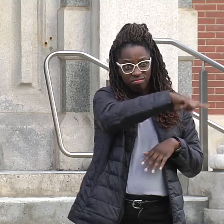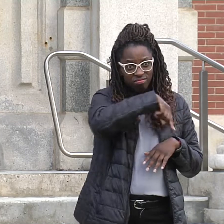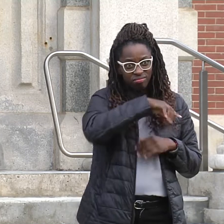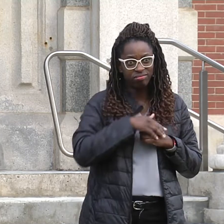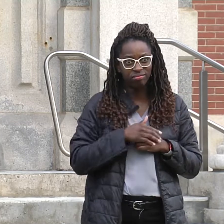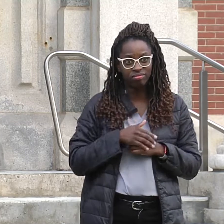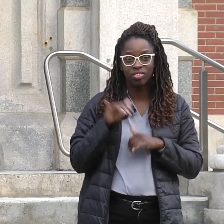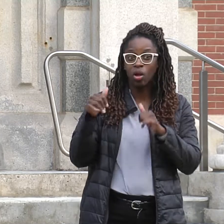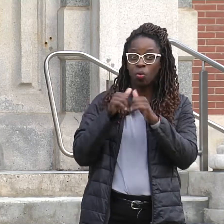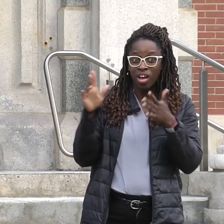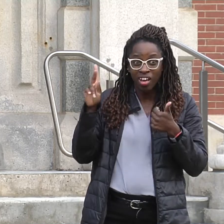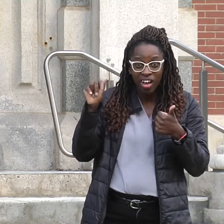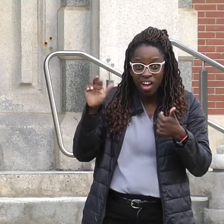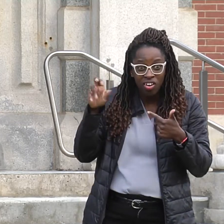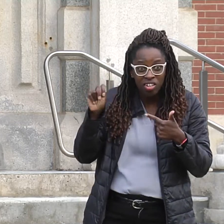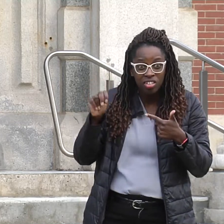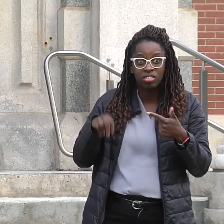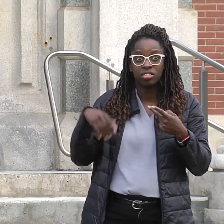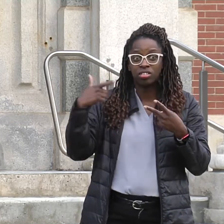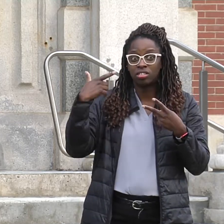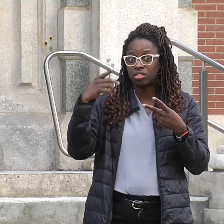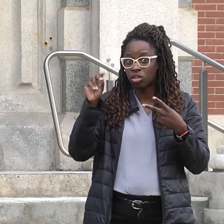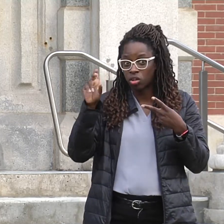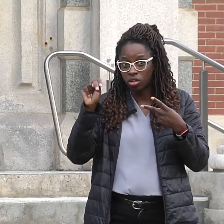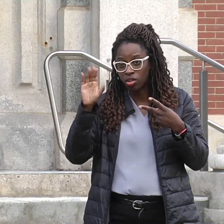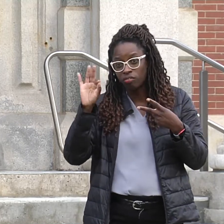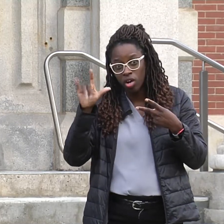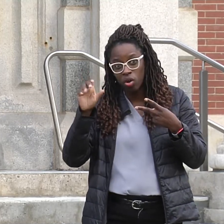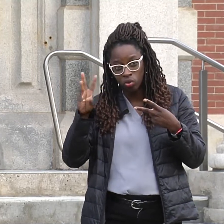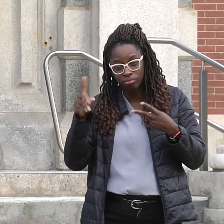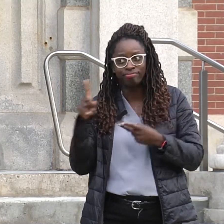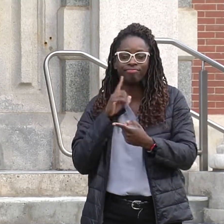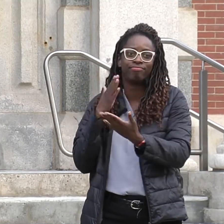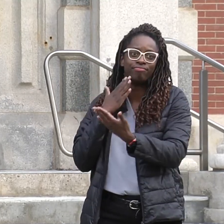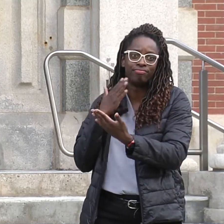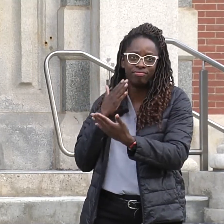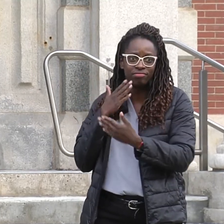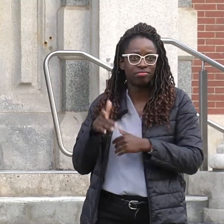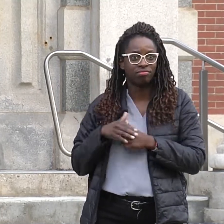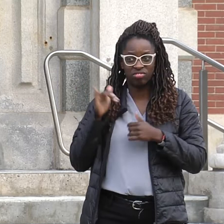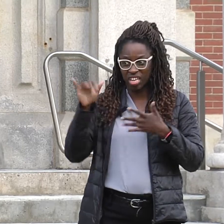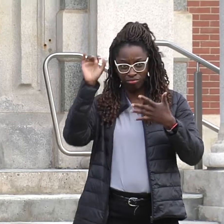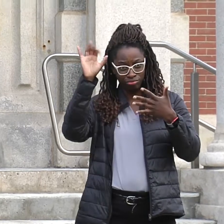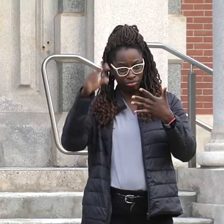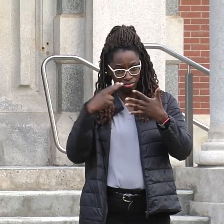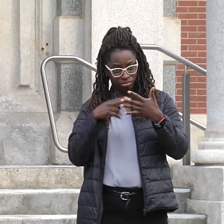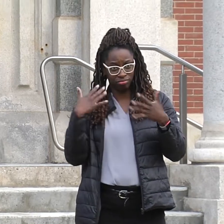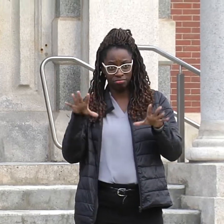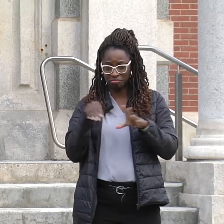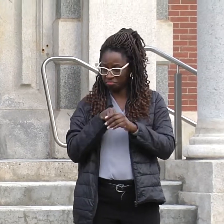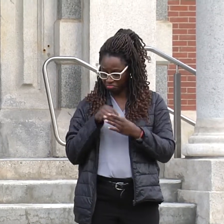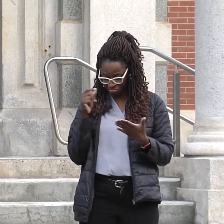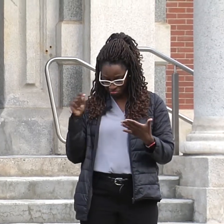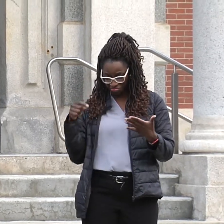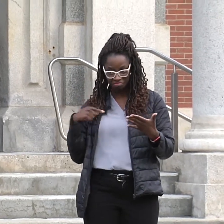thank you very much. That's the end of my spiel. So I hope you enjoy. Thank you. Thank you so much.